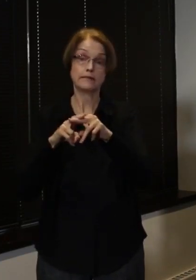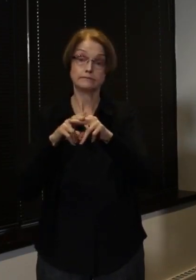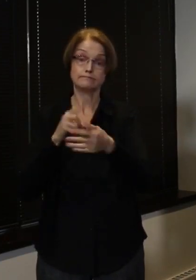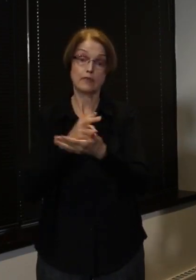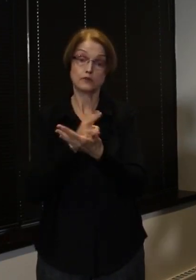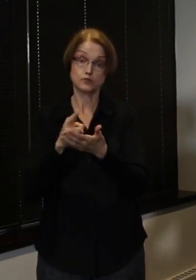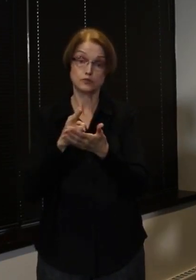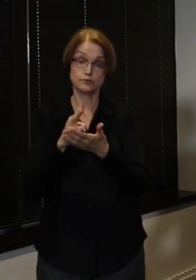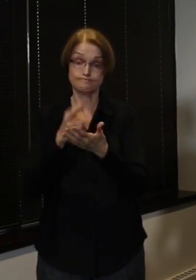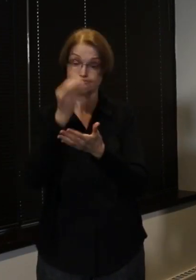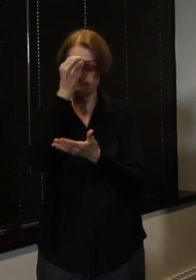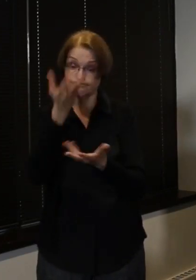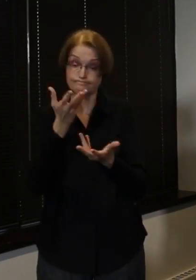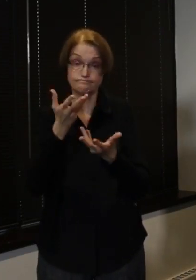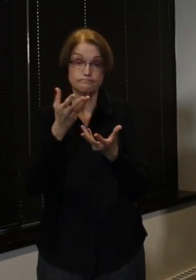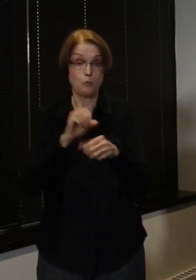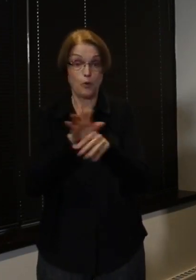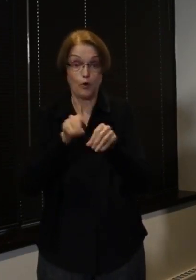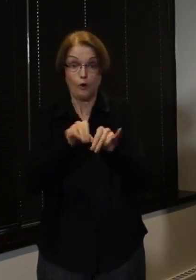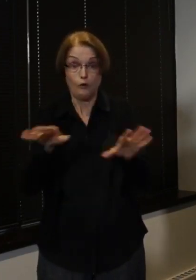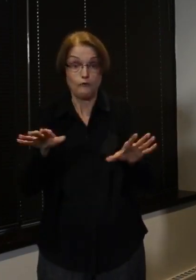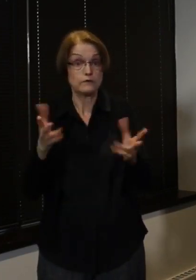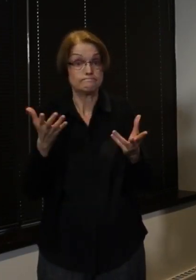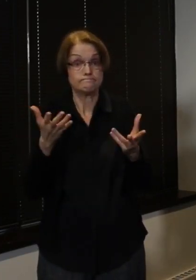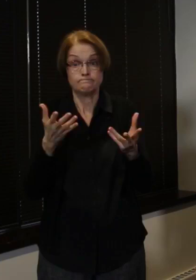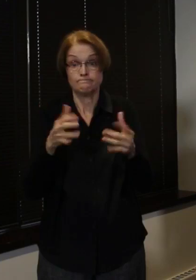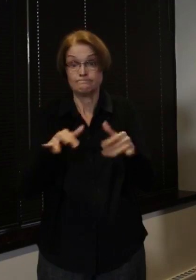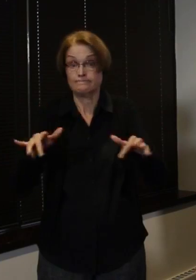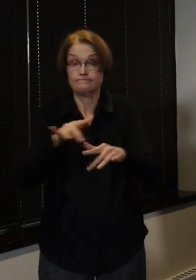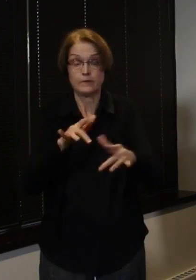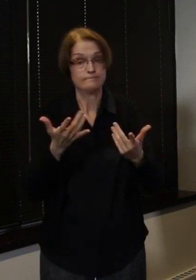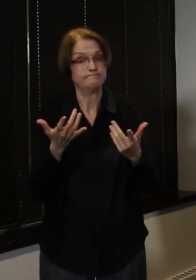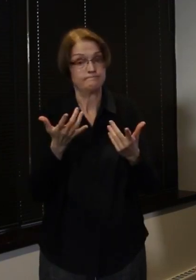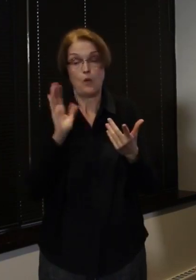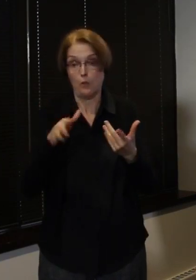when COVID is spread without anything in check.